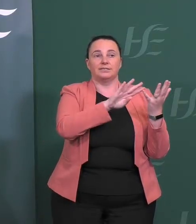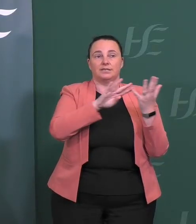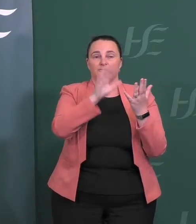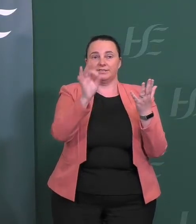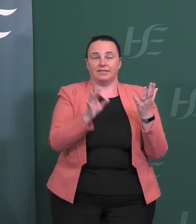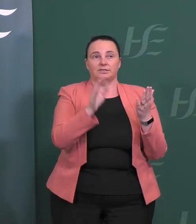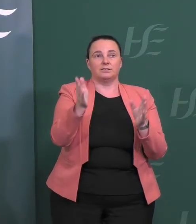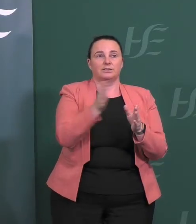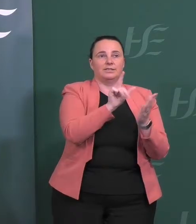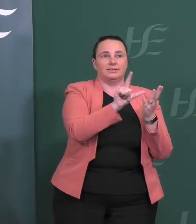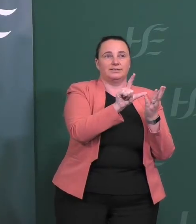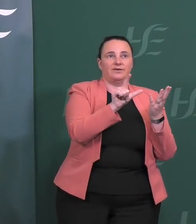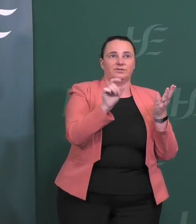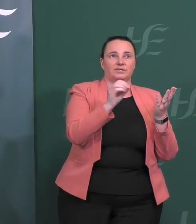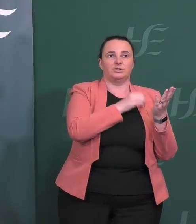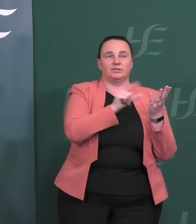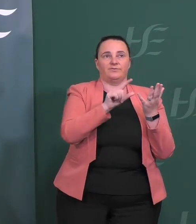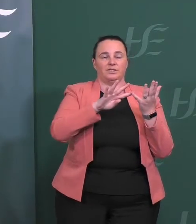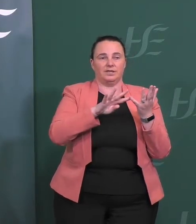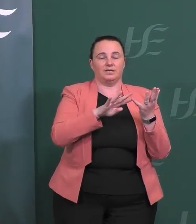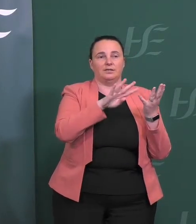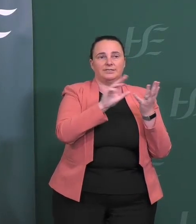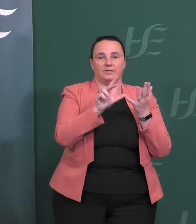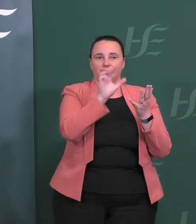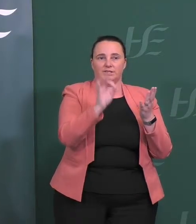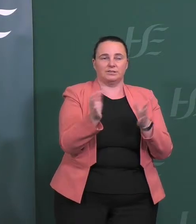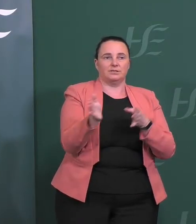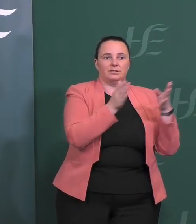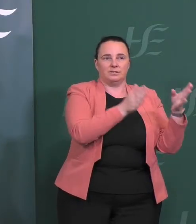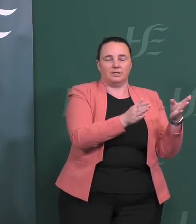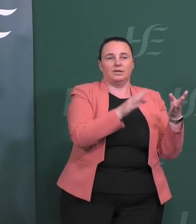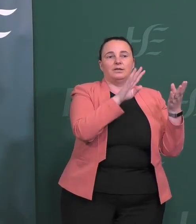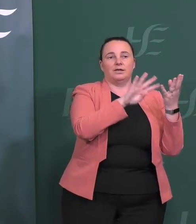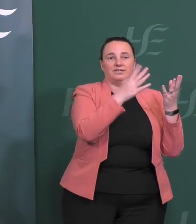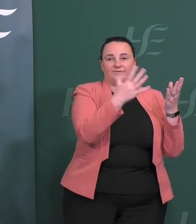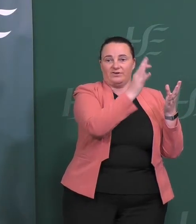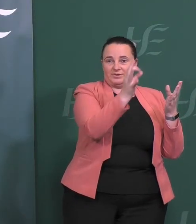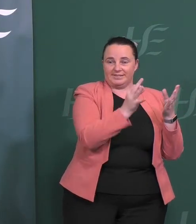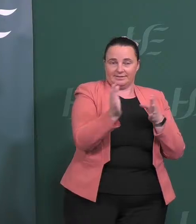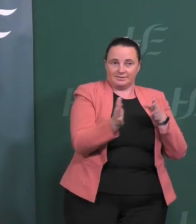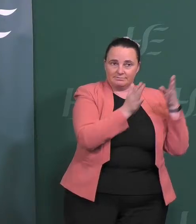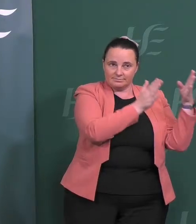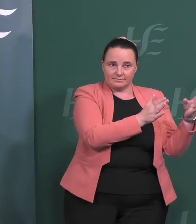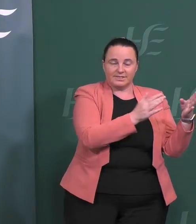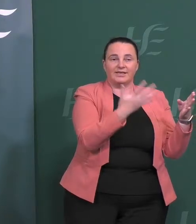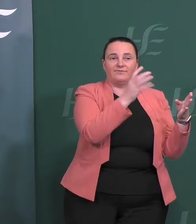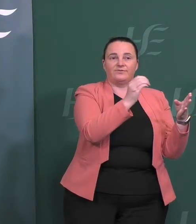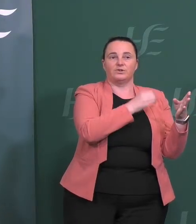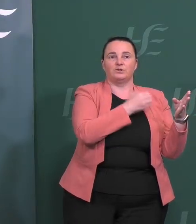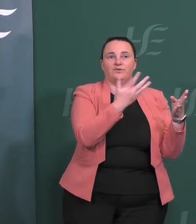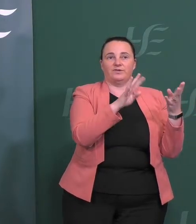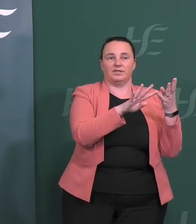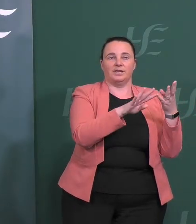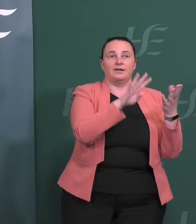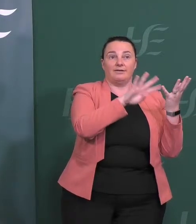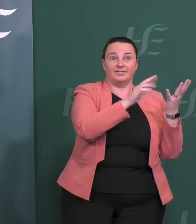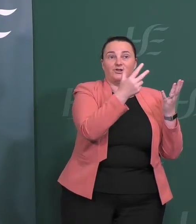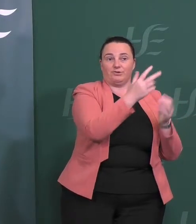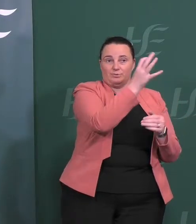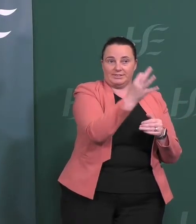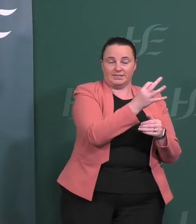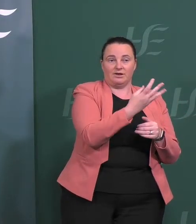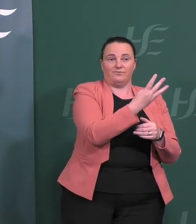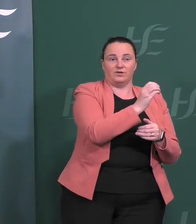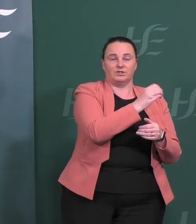99%, 70 to 79s, 98%, 60 to 69s, 95%, 50 to 59s, 93%,